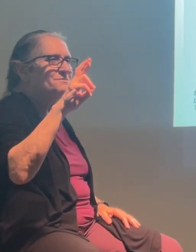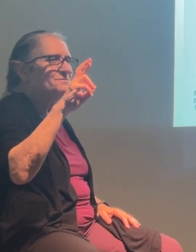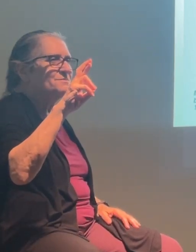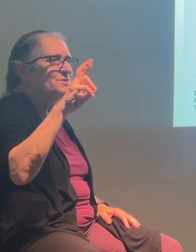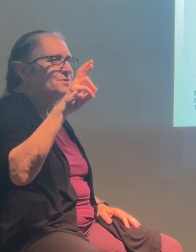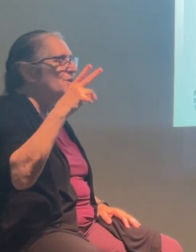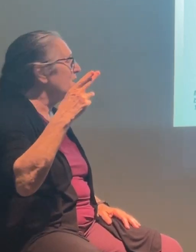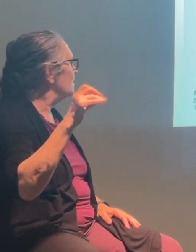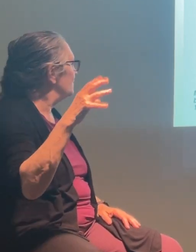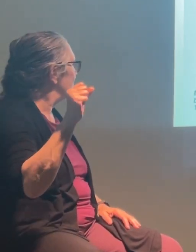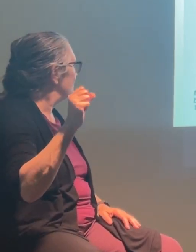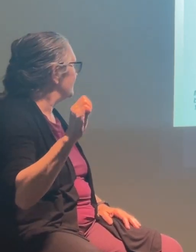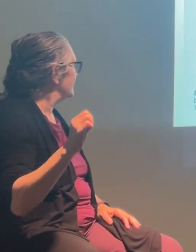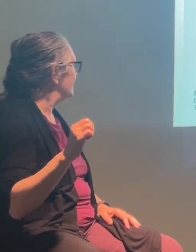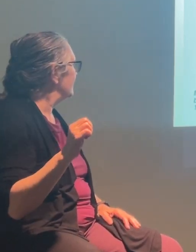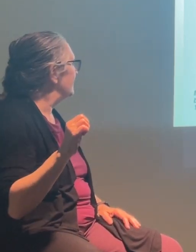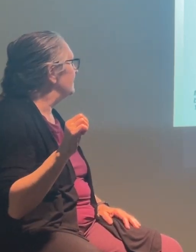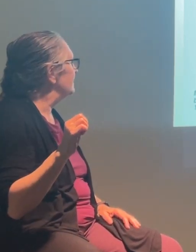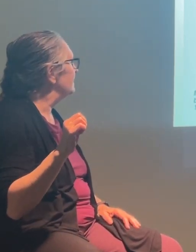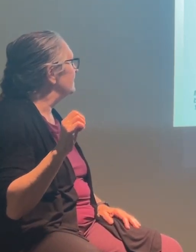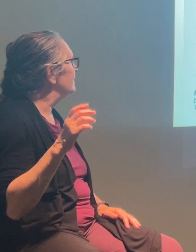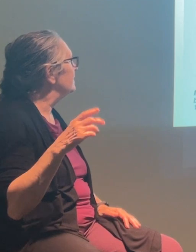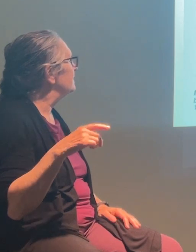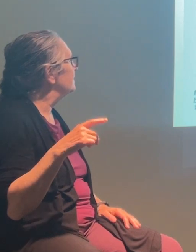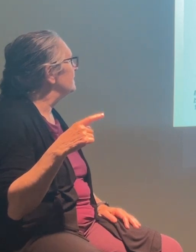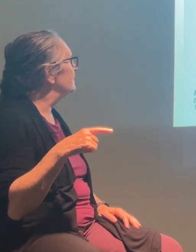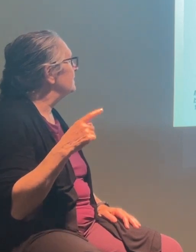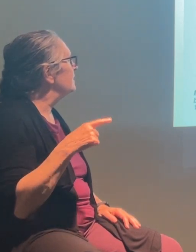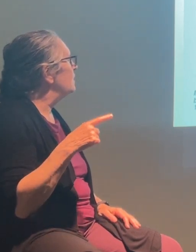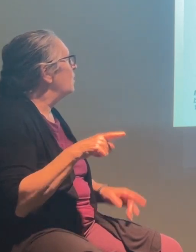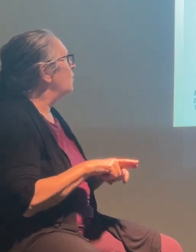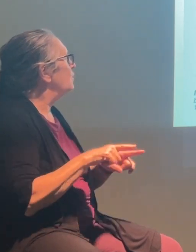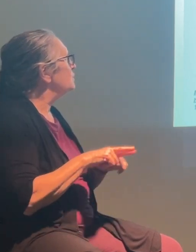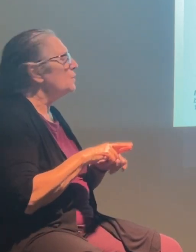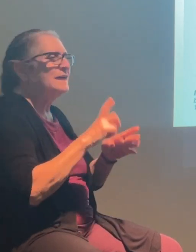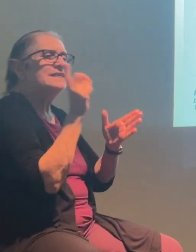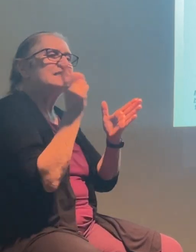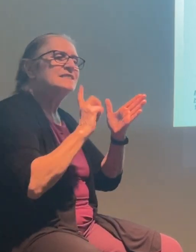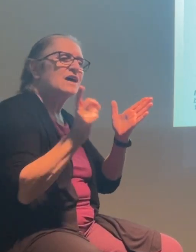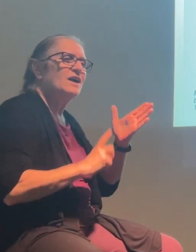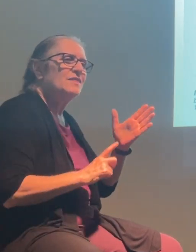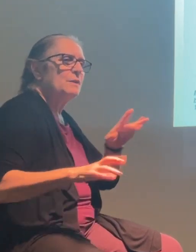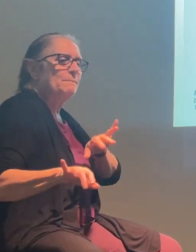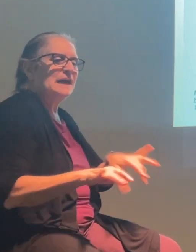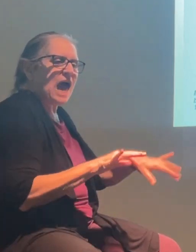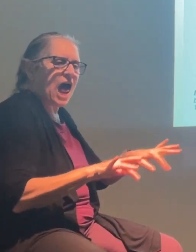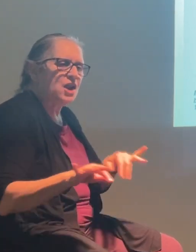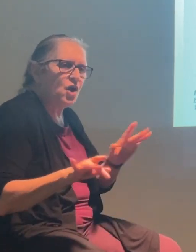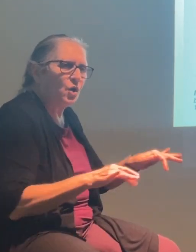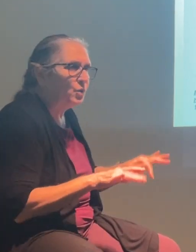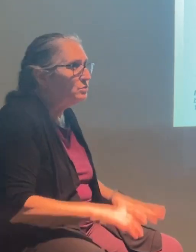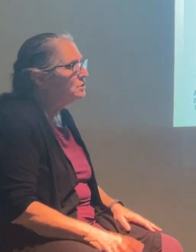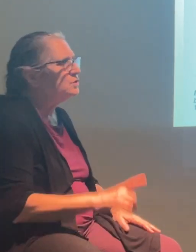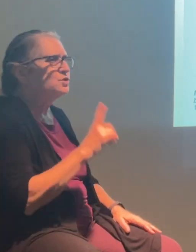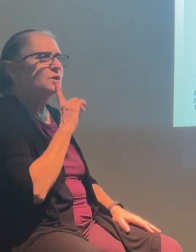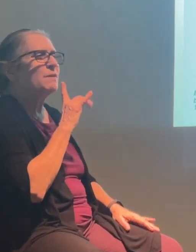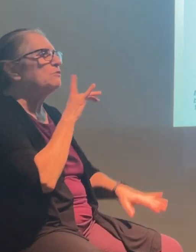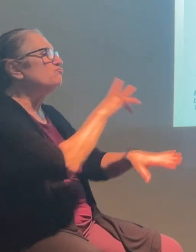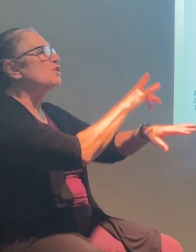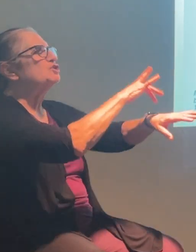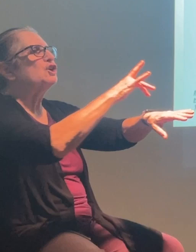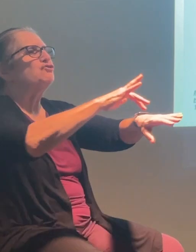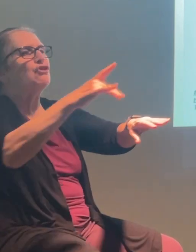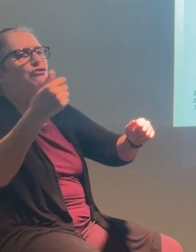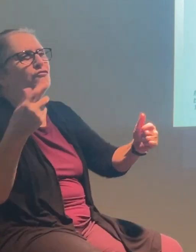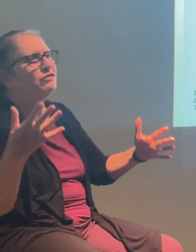Morehouse, this American model. He also designed the piano. So he was also all over. Talk about a little bit all over